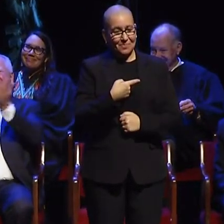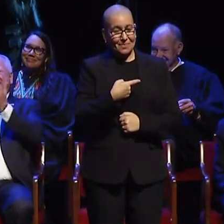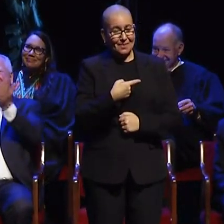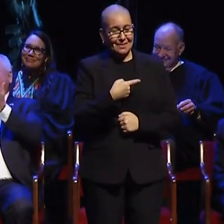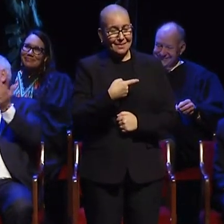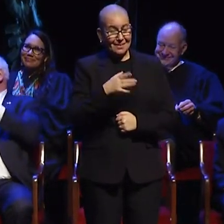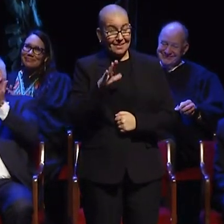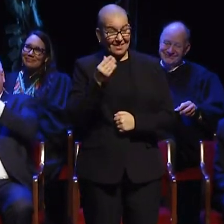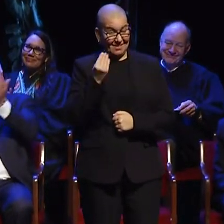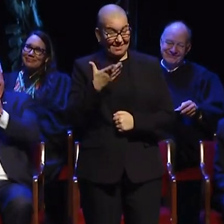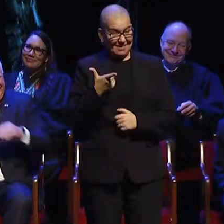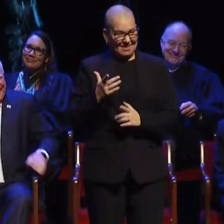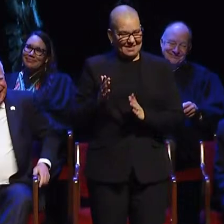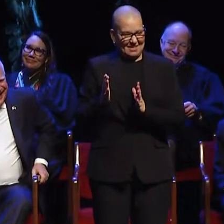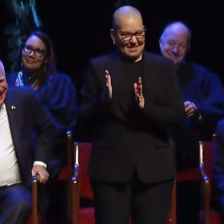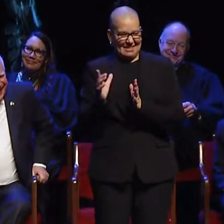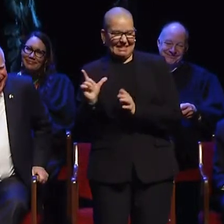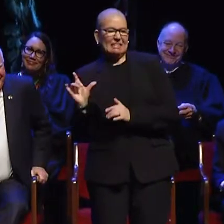Get it? Okay.